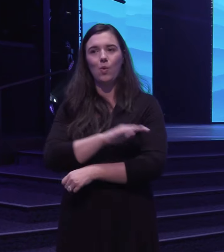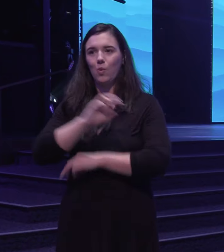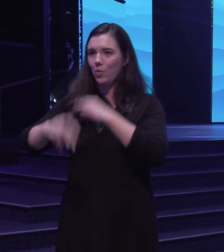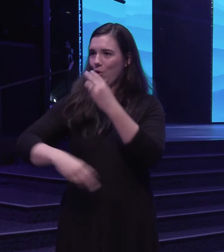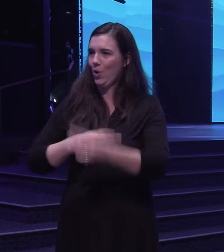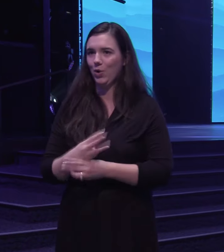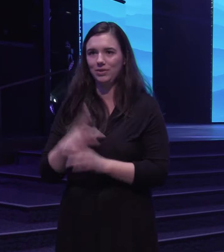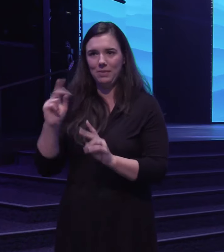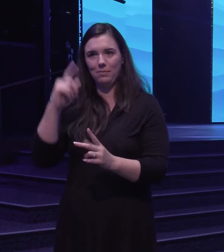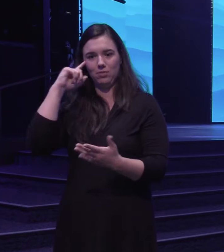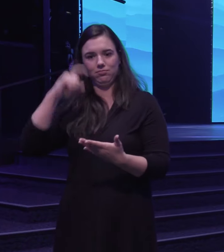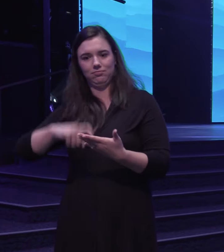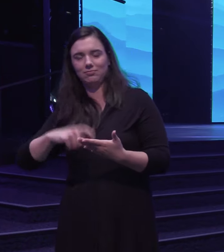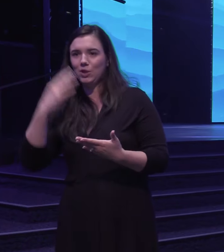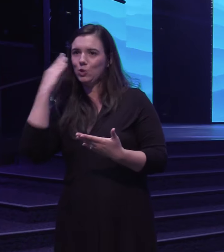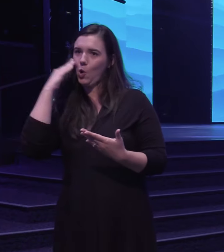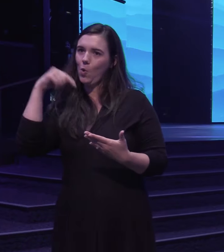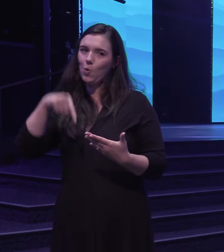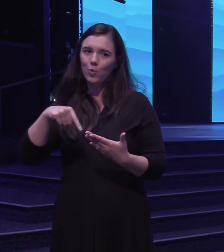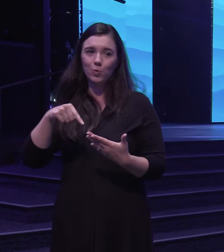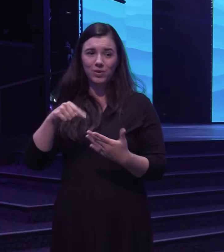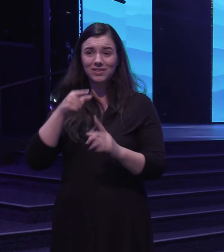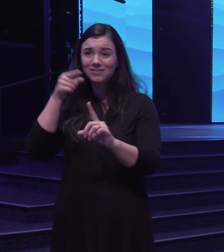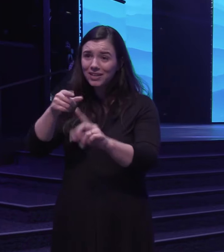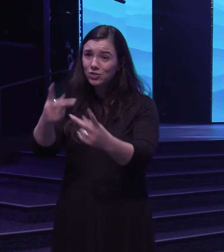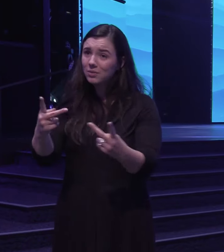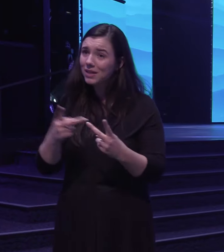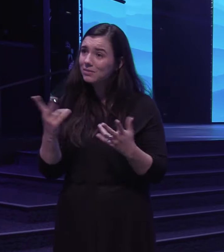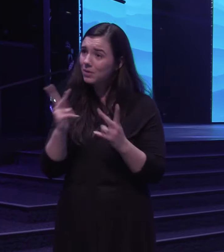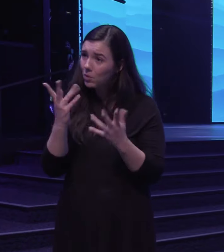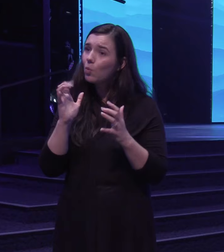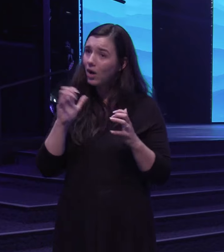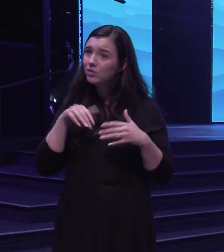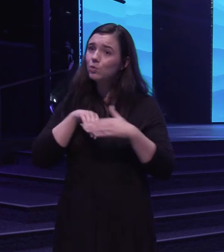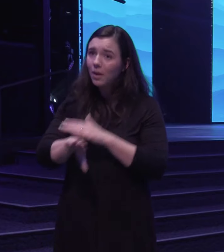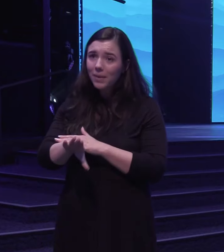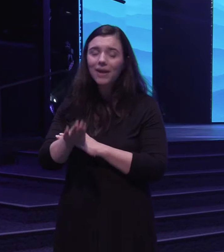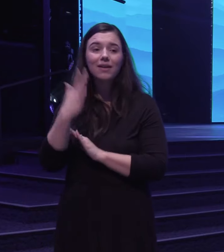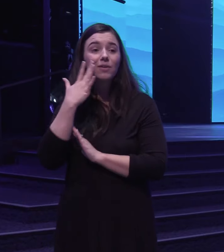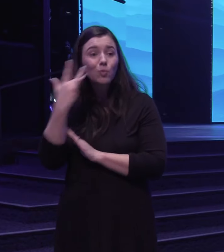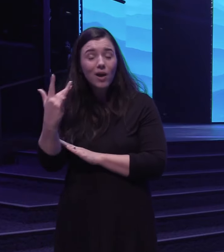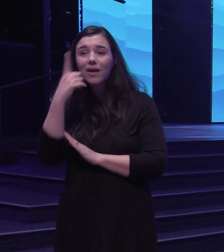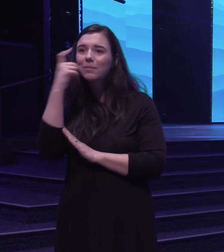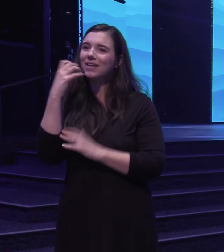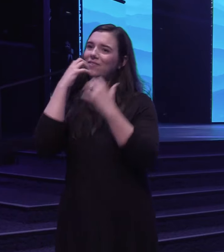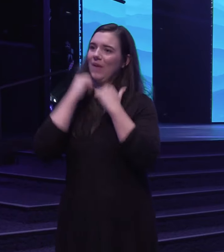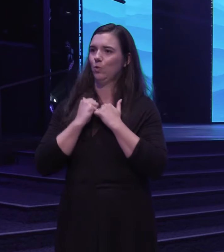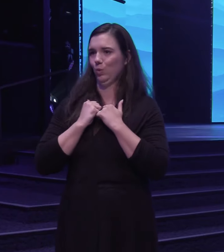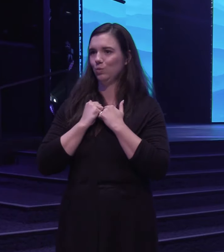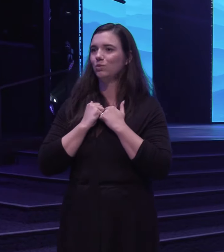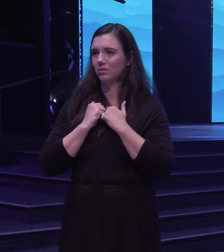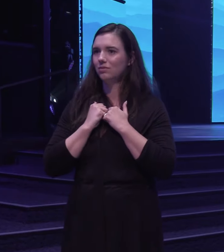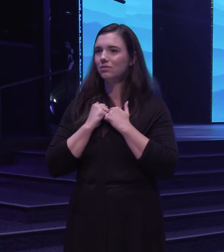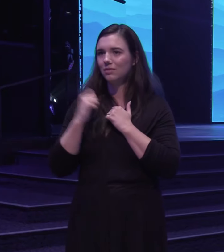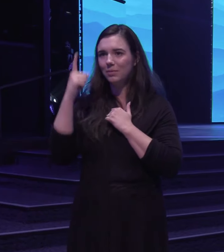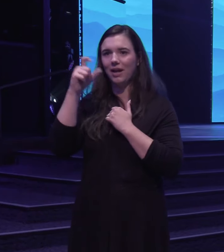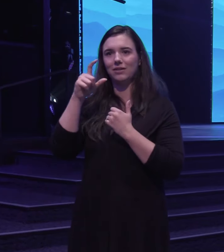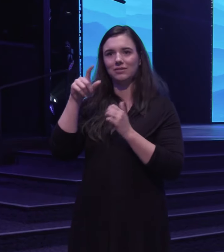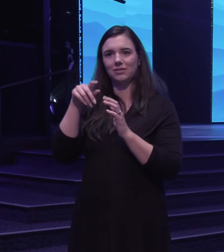globe. This is the destination spot where people want to come because of those values and